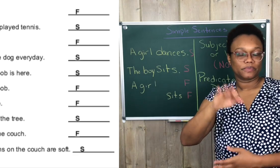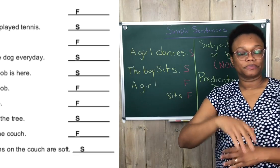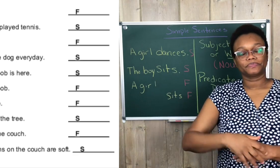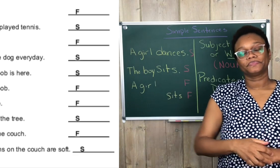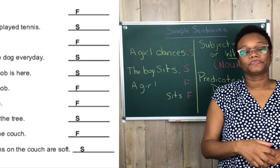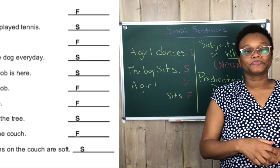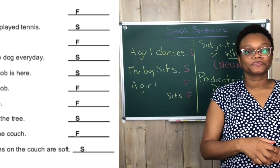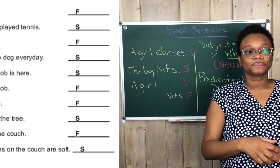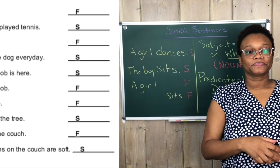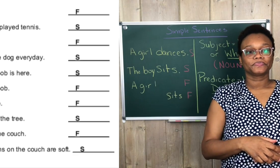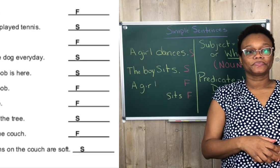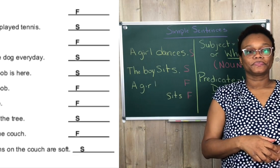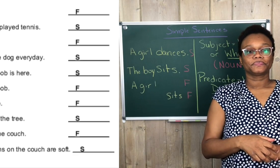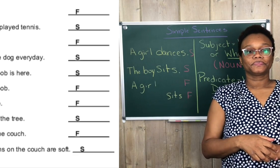you would write F.